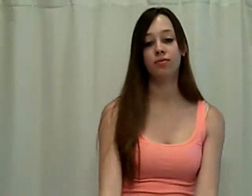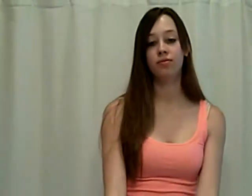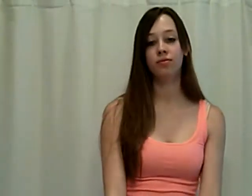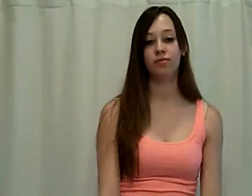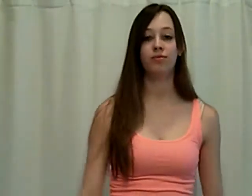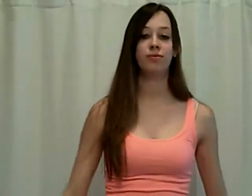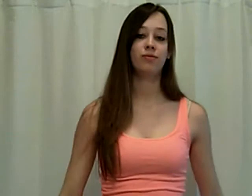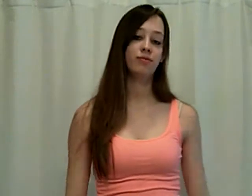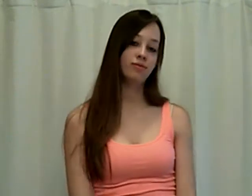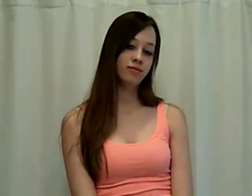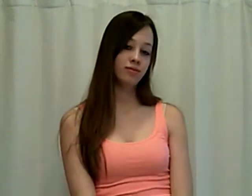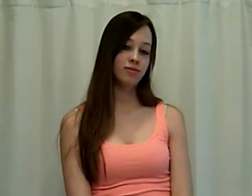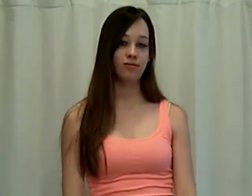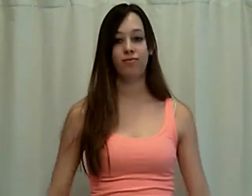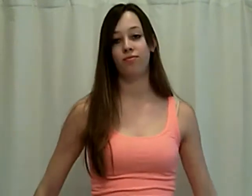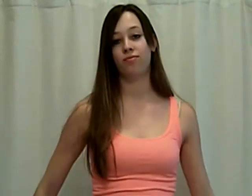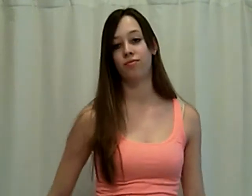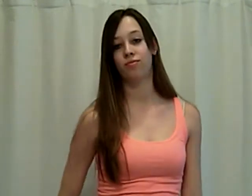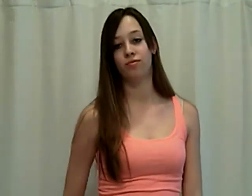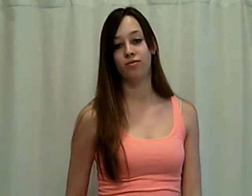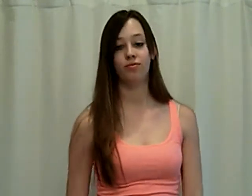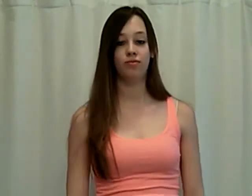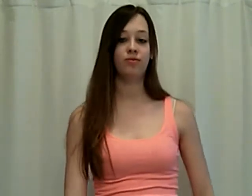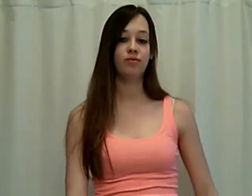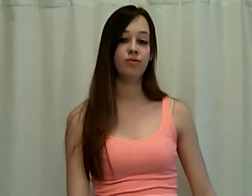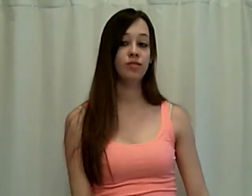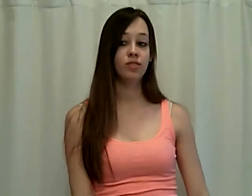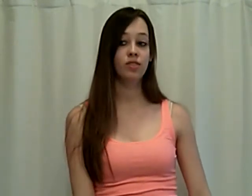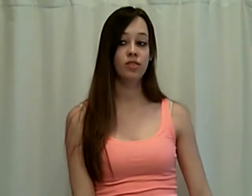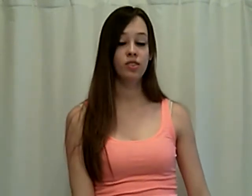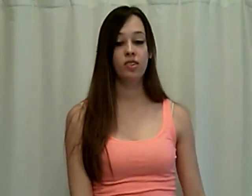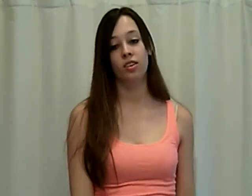at midnight to fall in love with strangers.